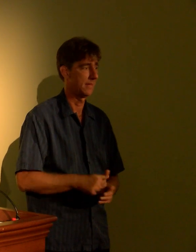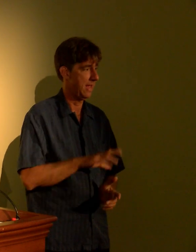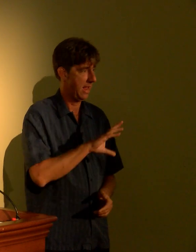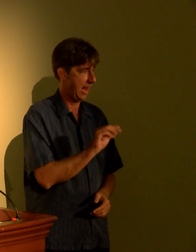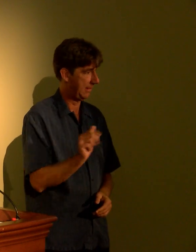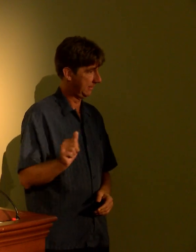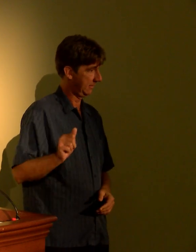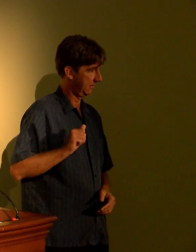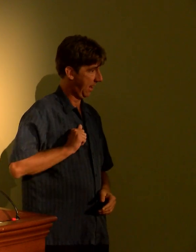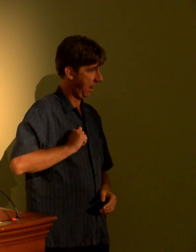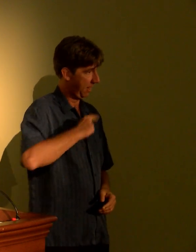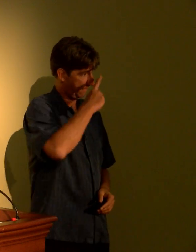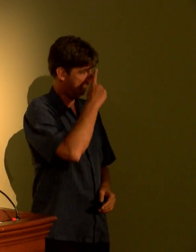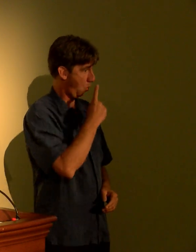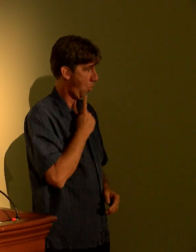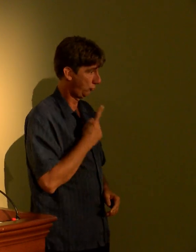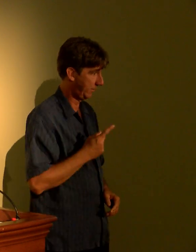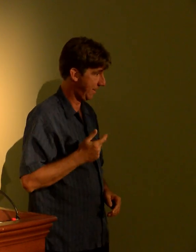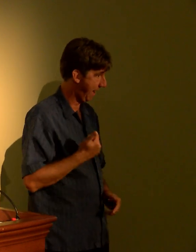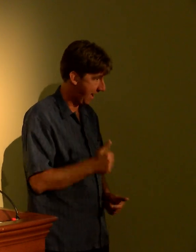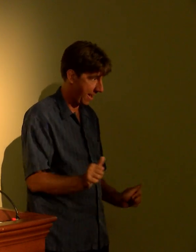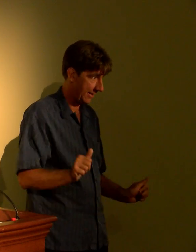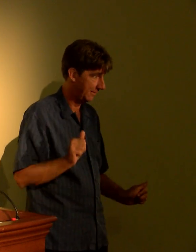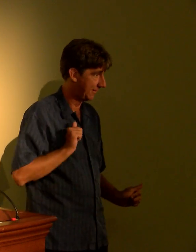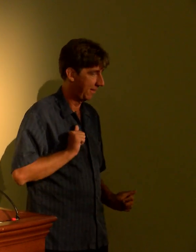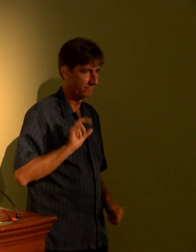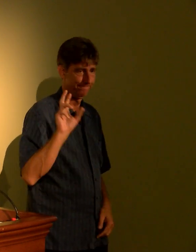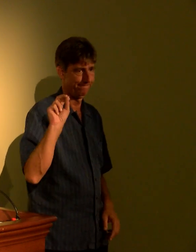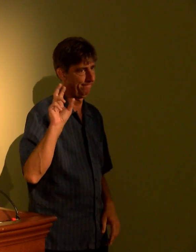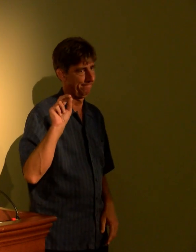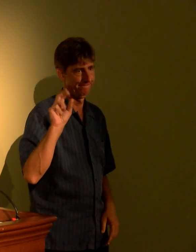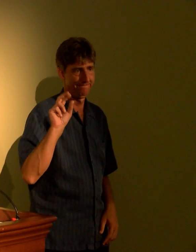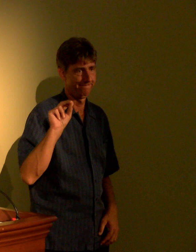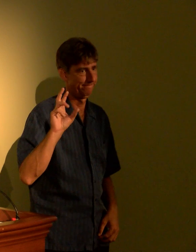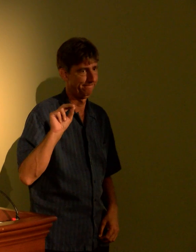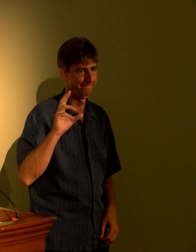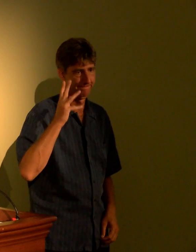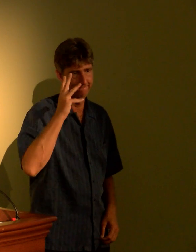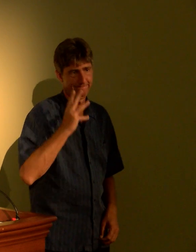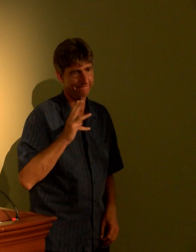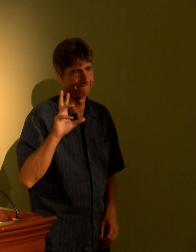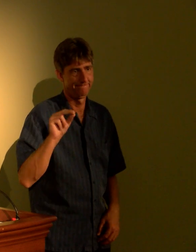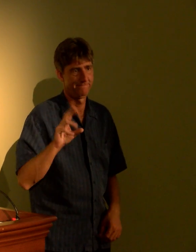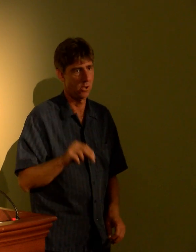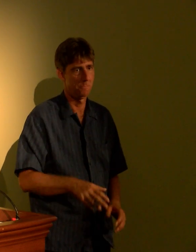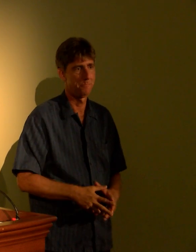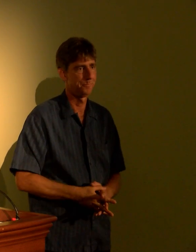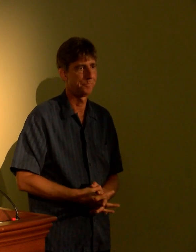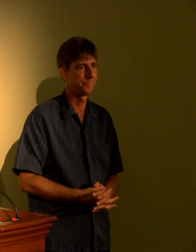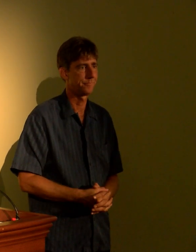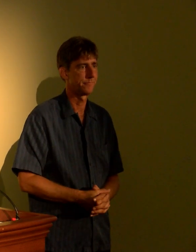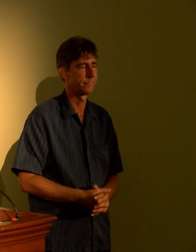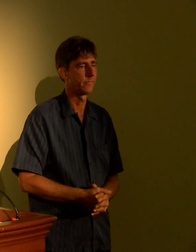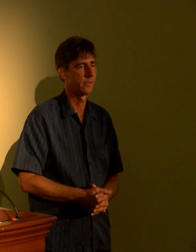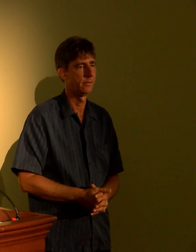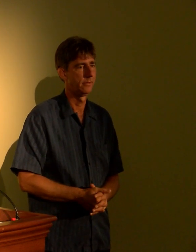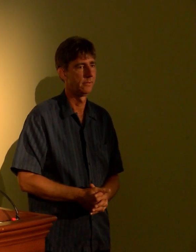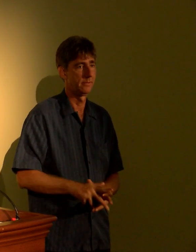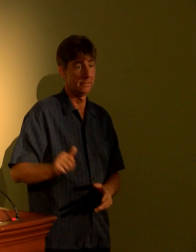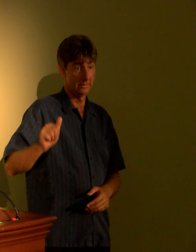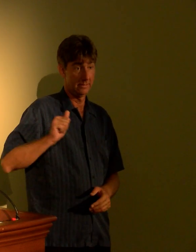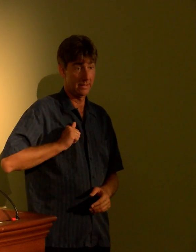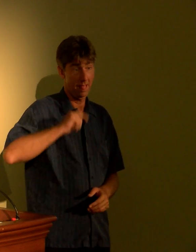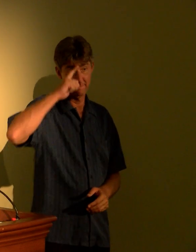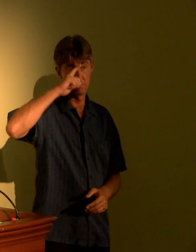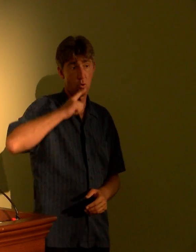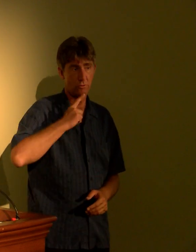by Brewster? Any known self-portraits? No. Unfortunately, no. And self-portraits are